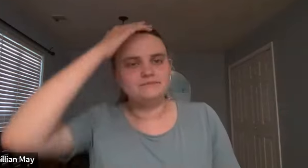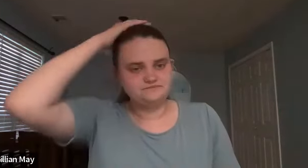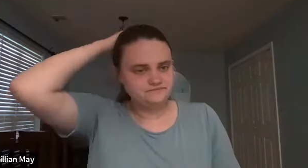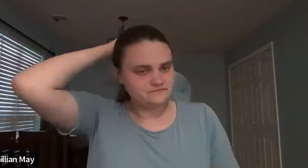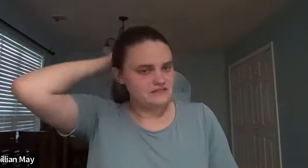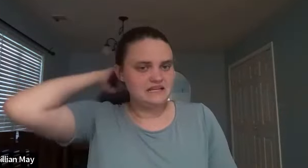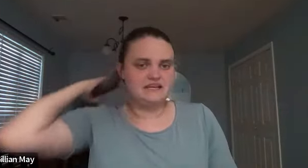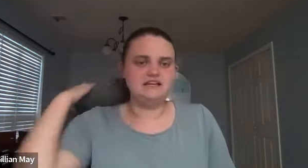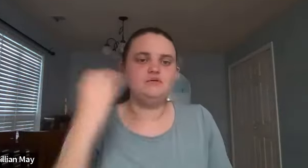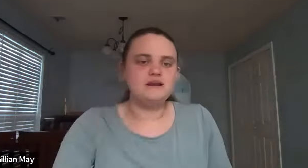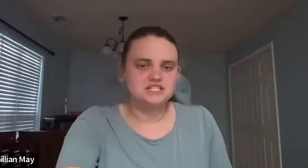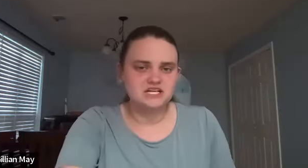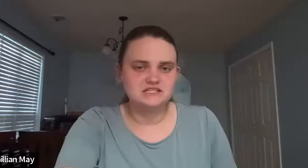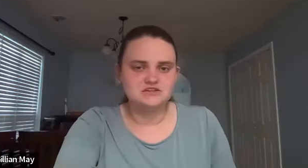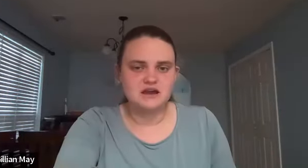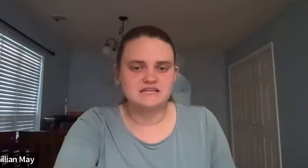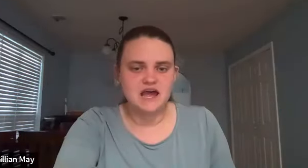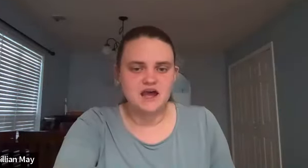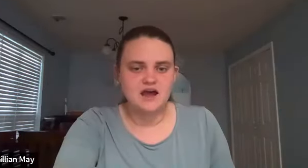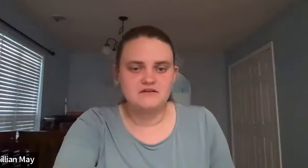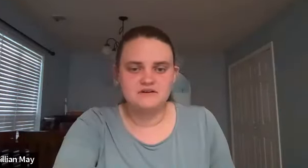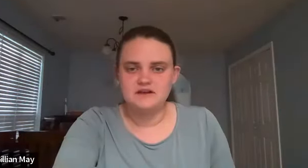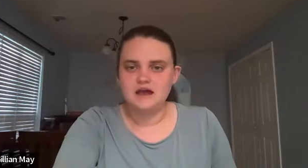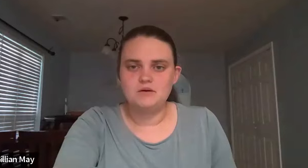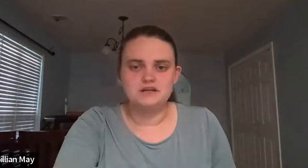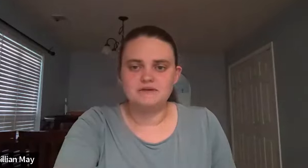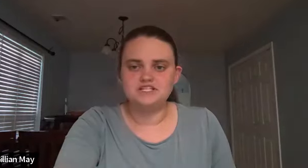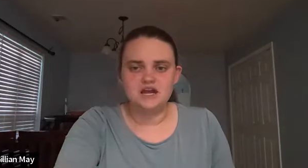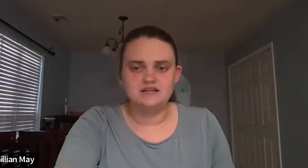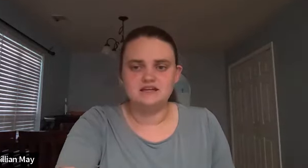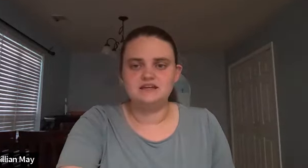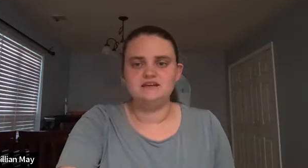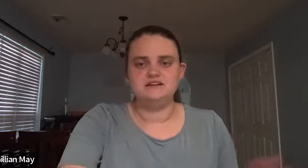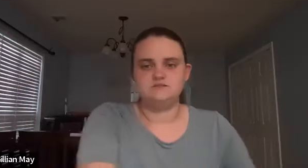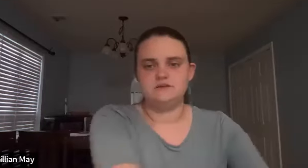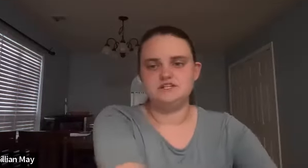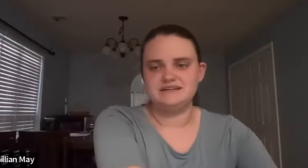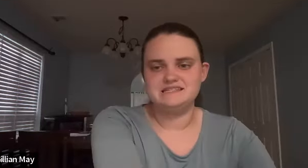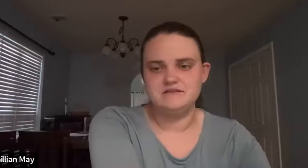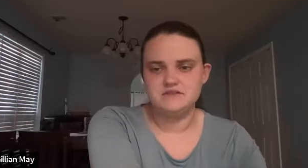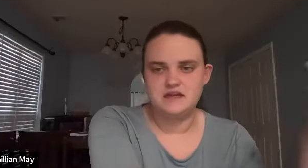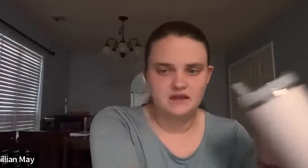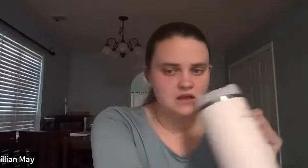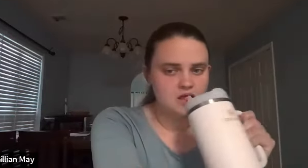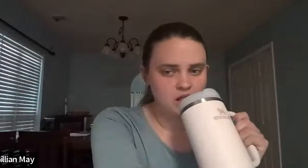Any questions you guys have? I'm opening up my chat again. so I can make sure I can see everything.